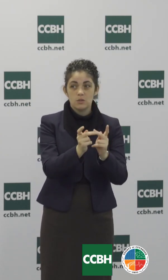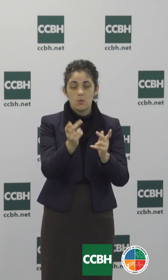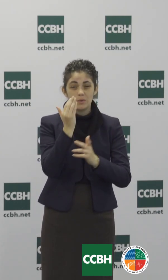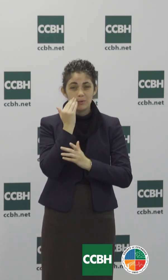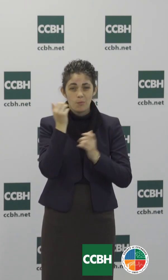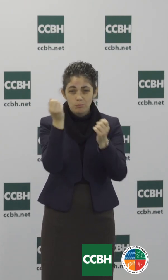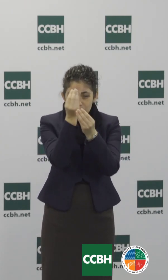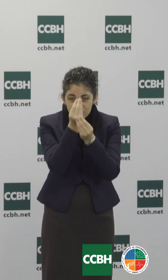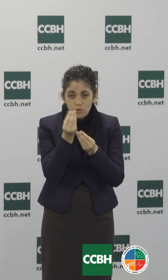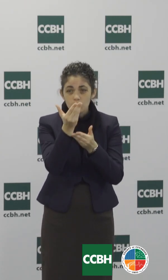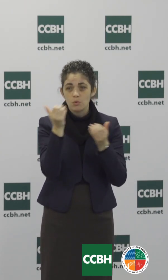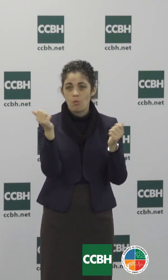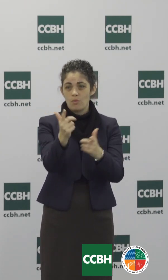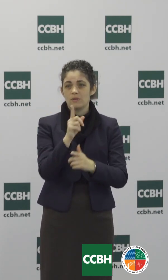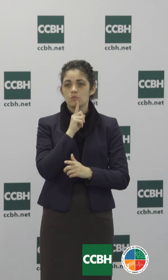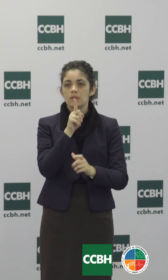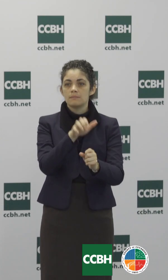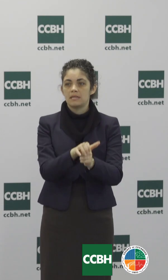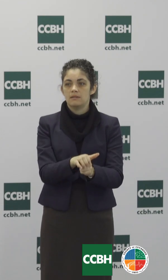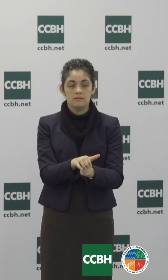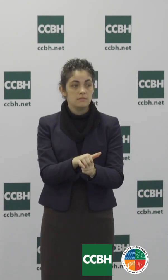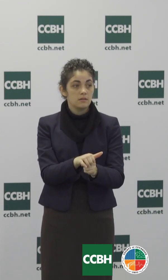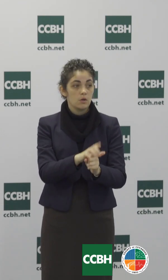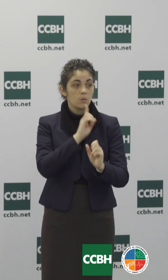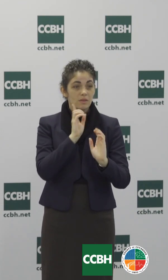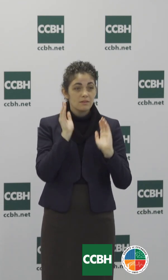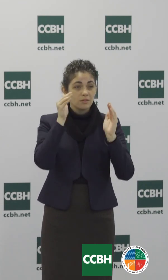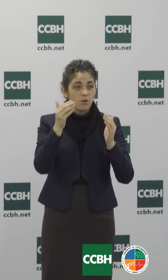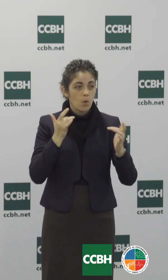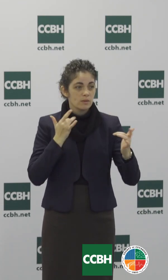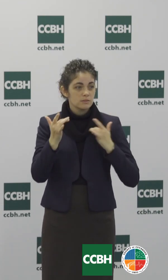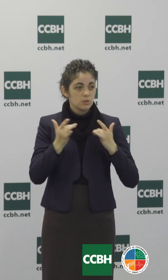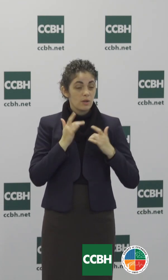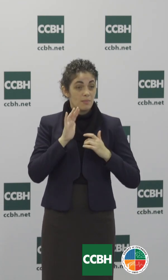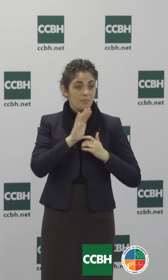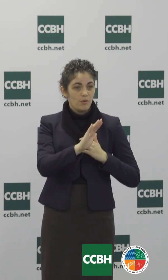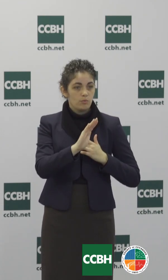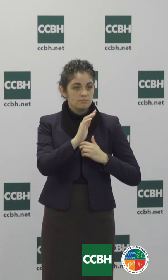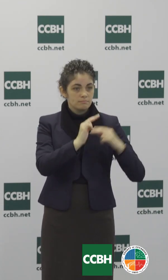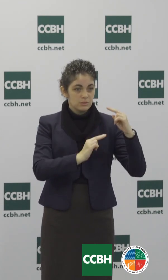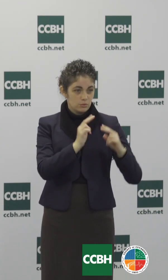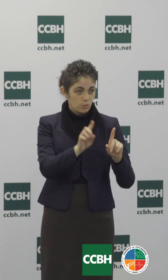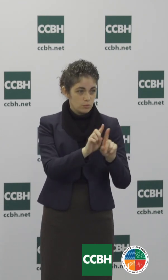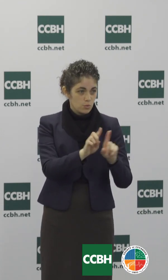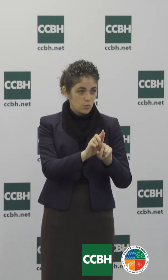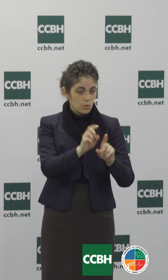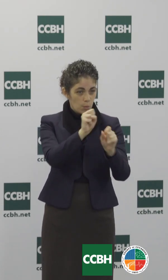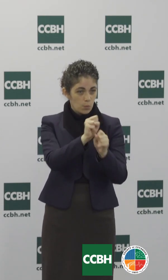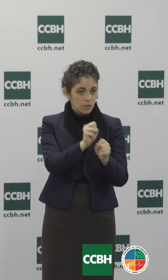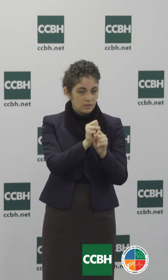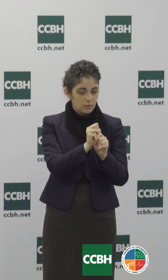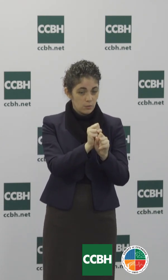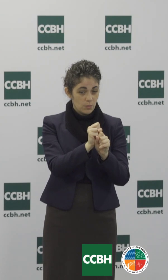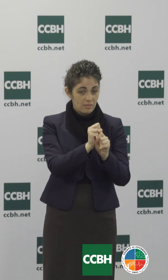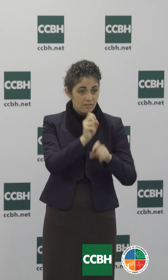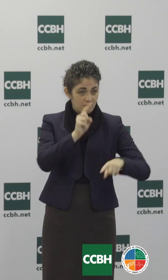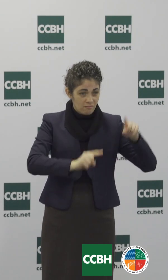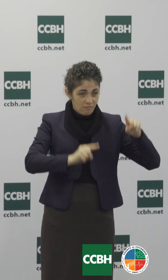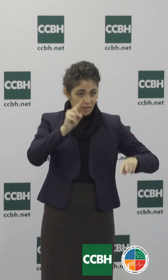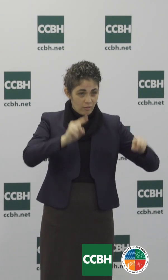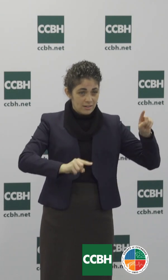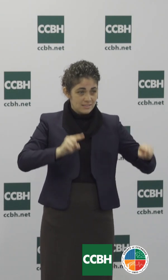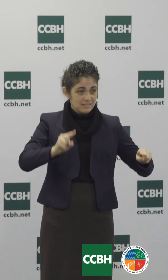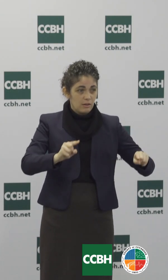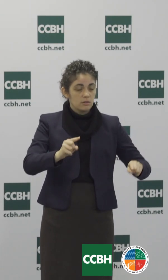everyone that this leadership is committed to address concerns in their facilities, given that they're working with a whole range of very,